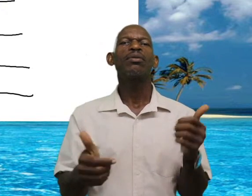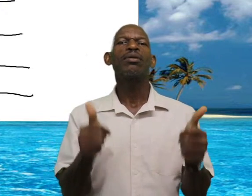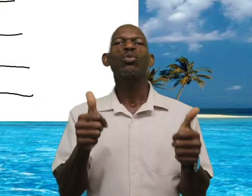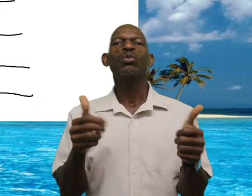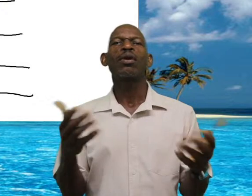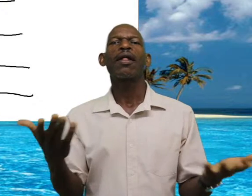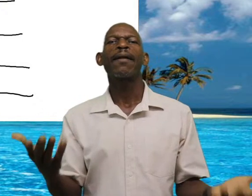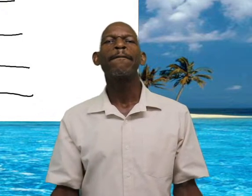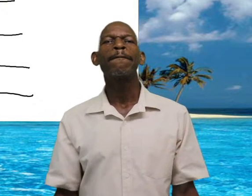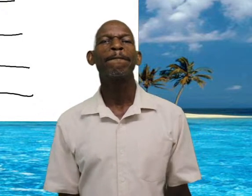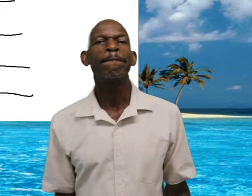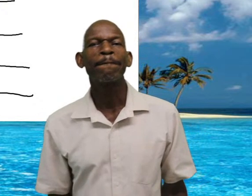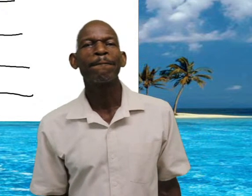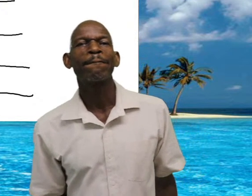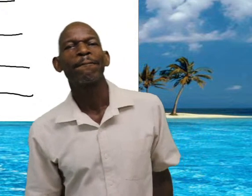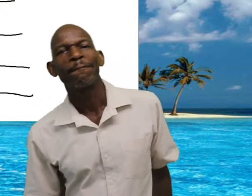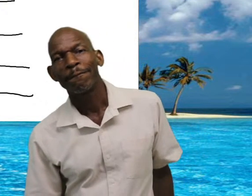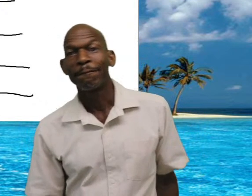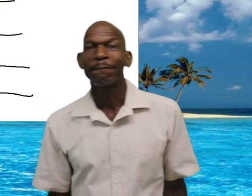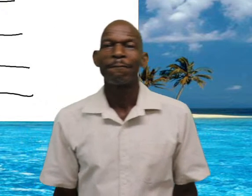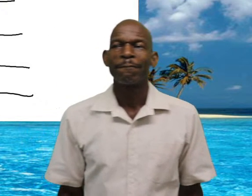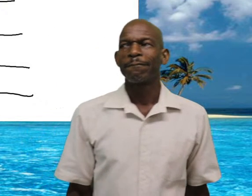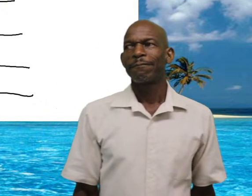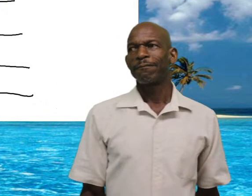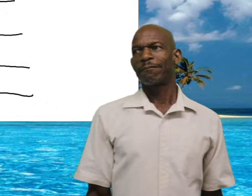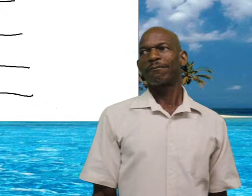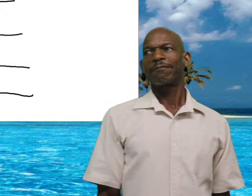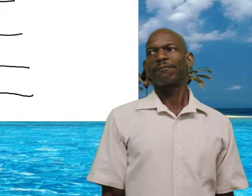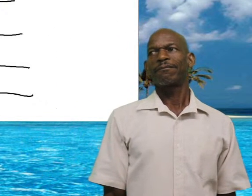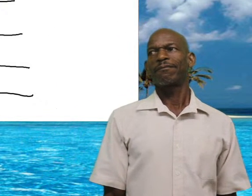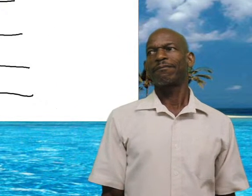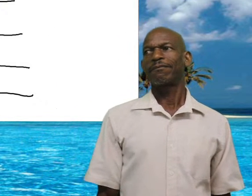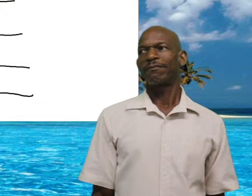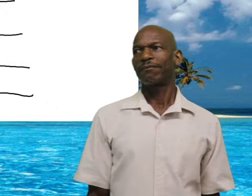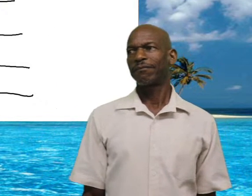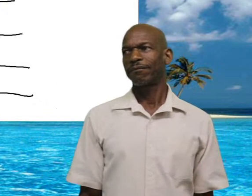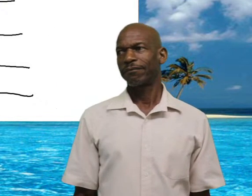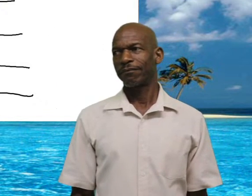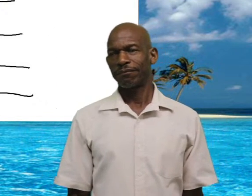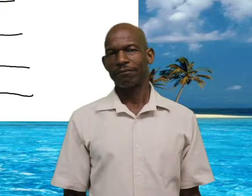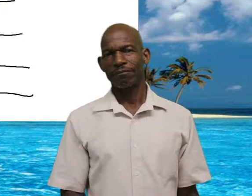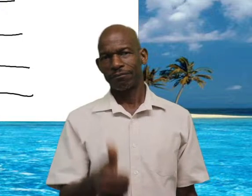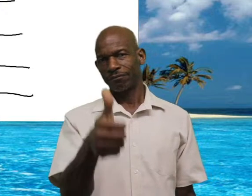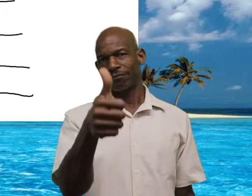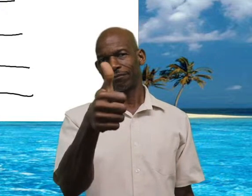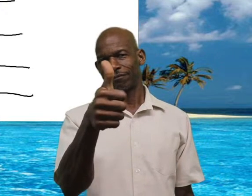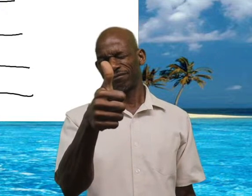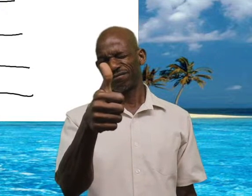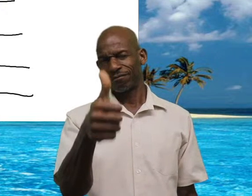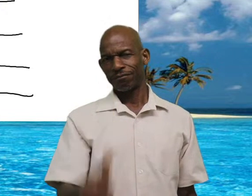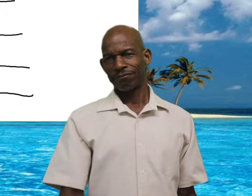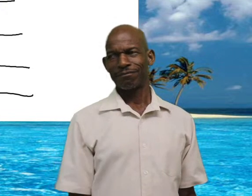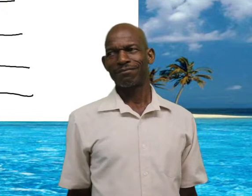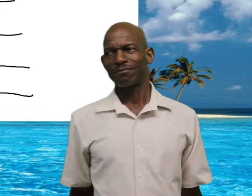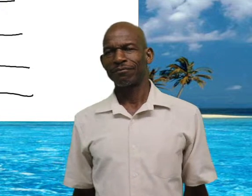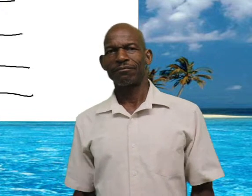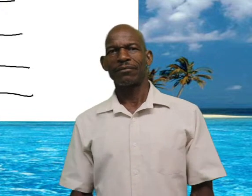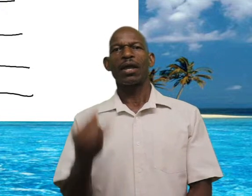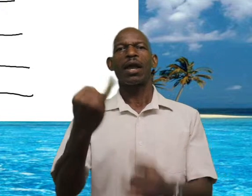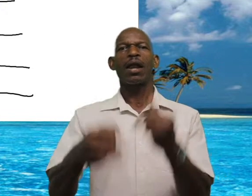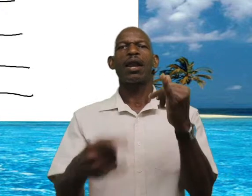Number 7 is A or B? Number 7 is A. Very good. Number 8, the last